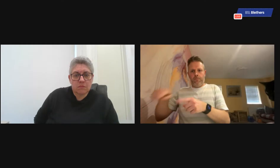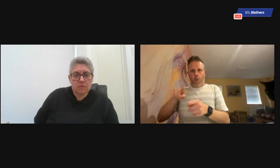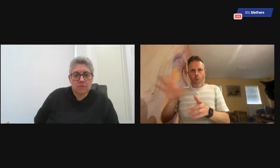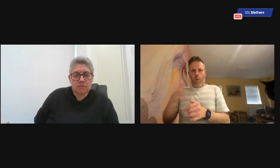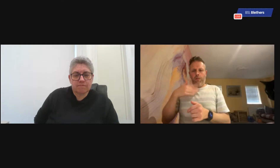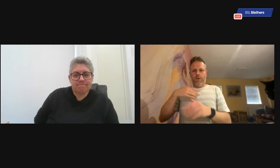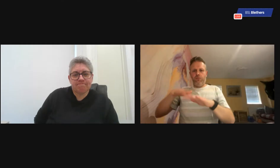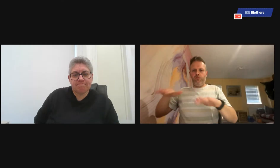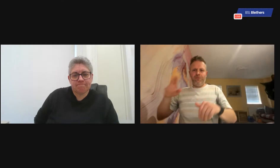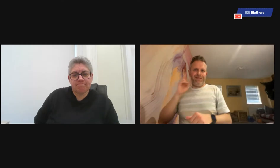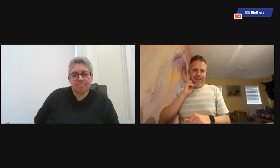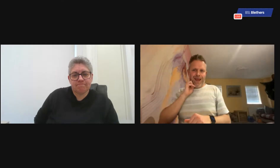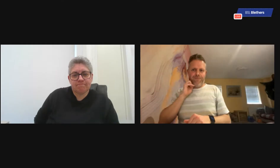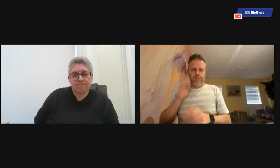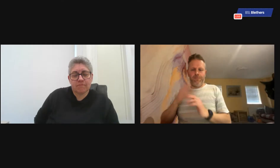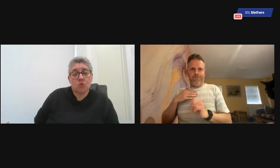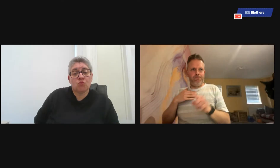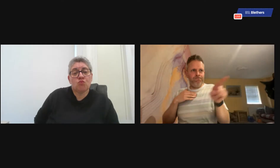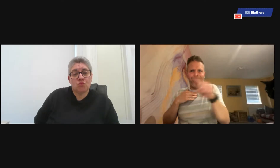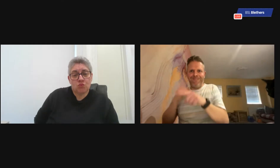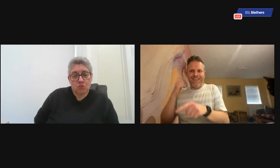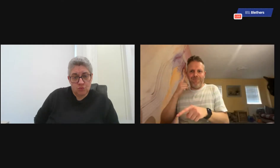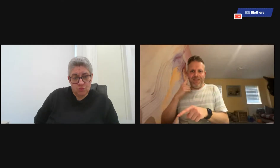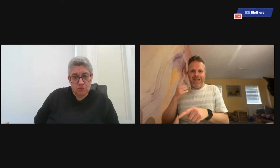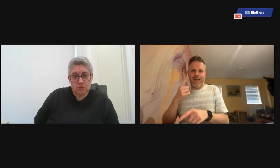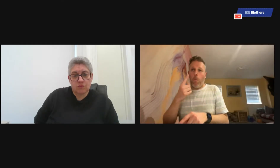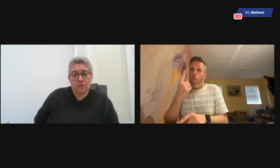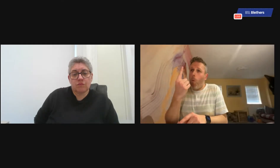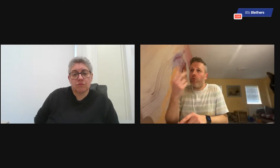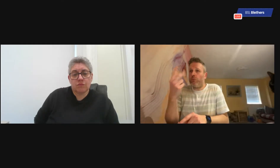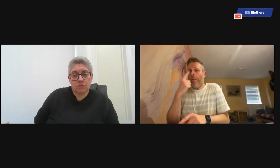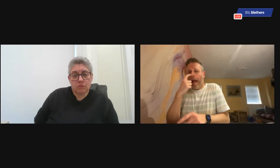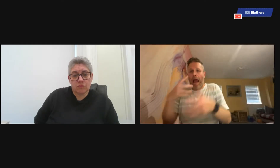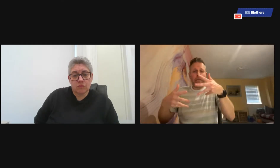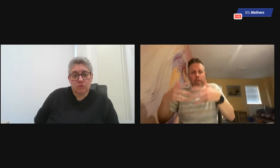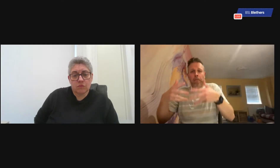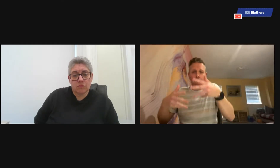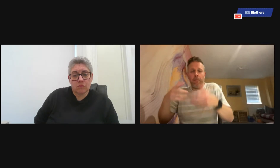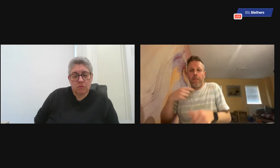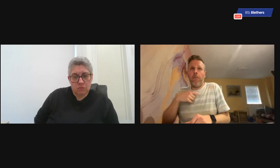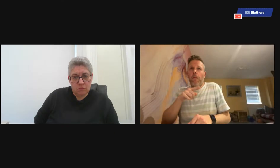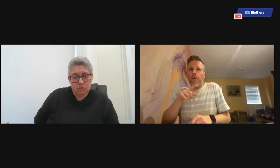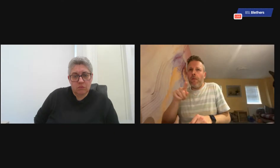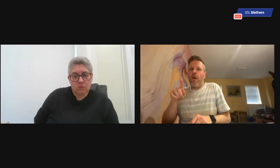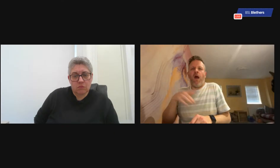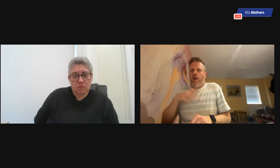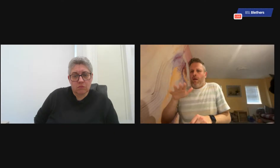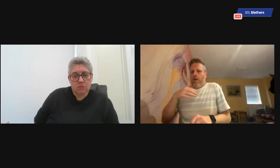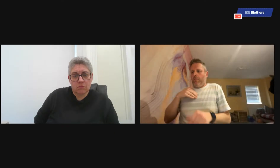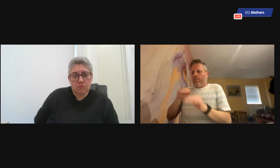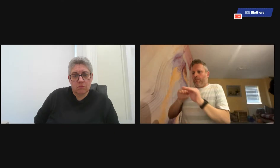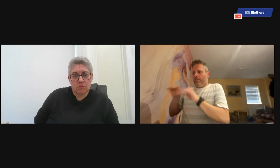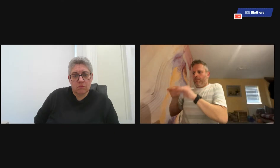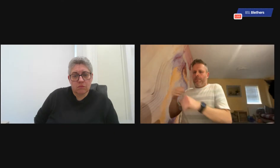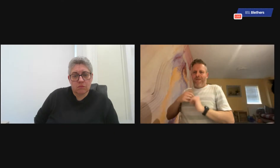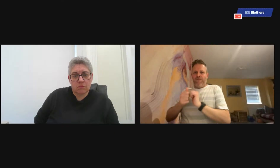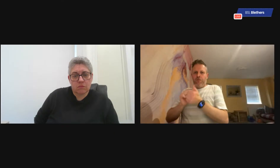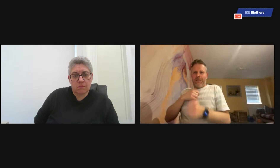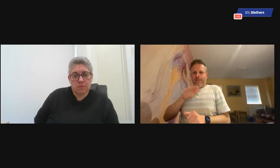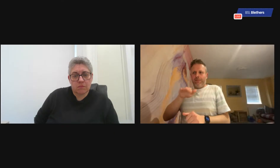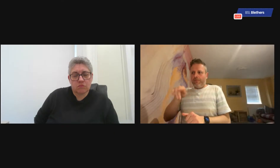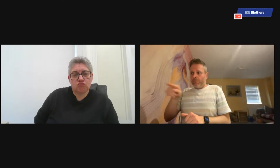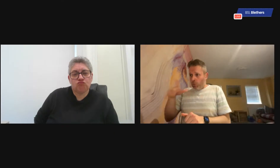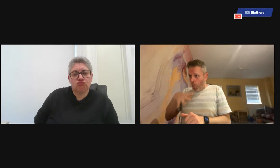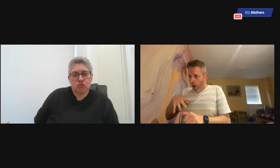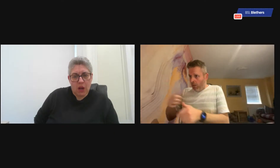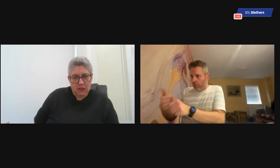Well, it might well be that the agency provide some backup carers, but of course, I would say the majority of them would be hearing.